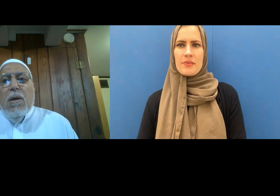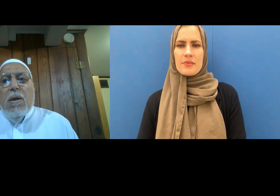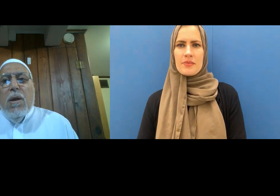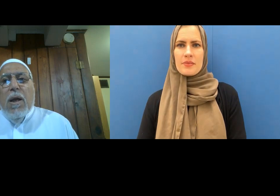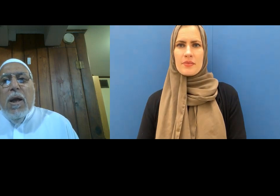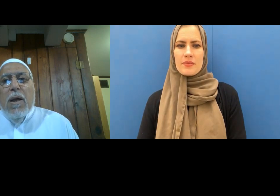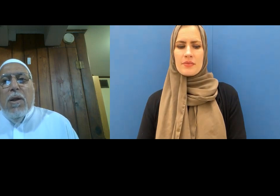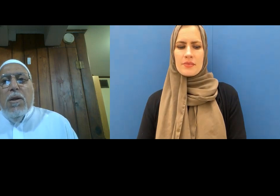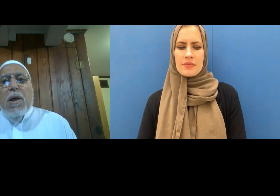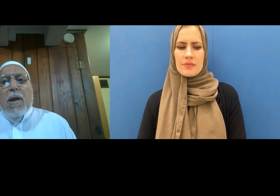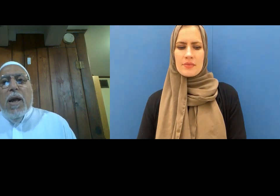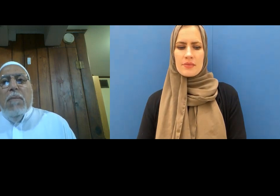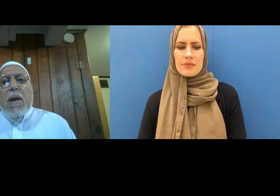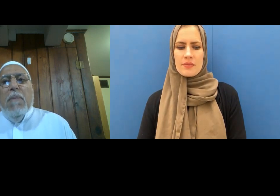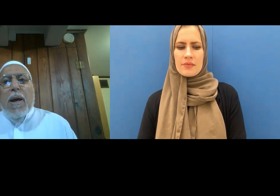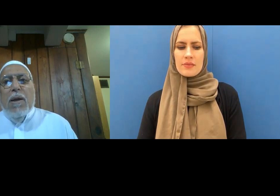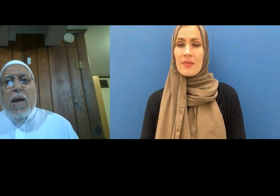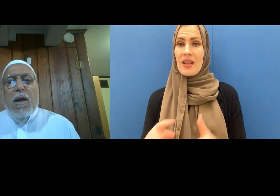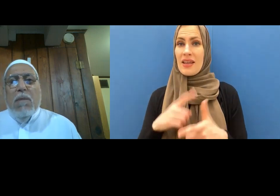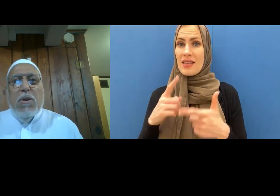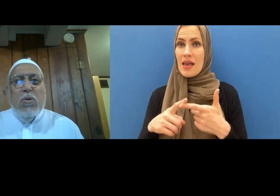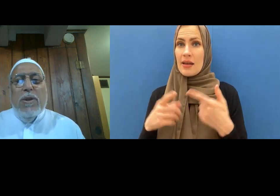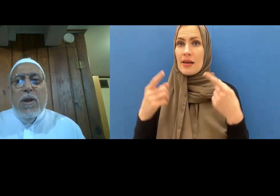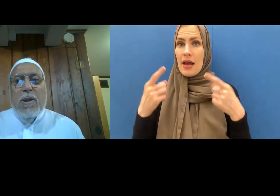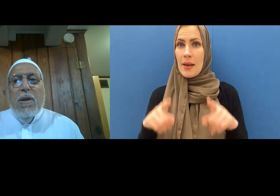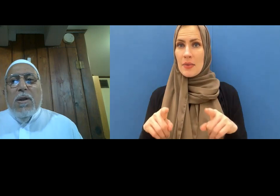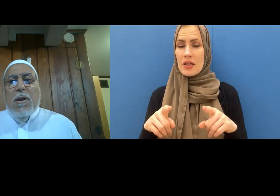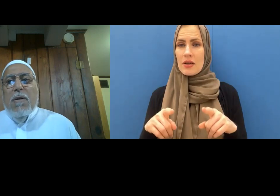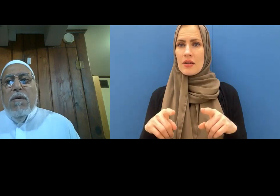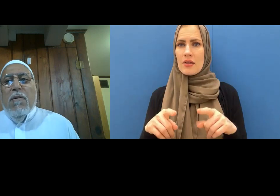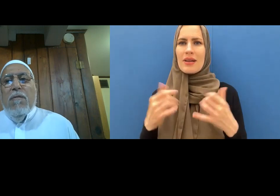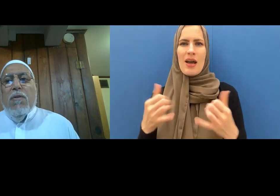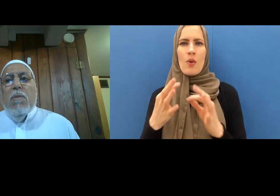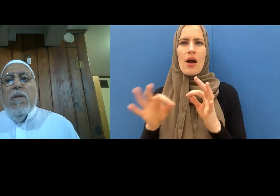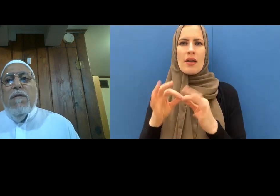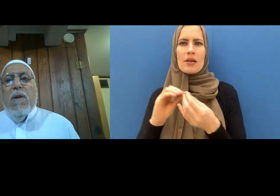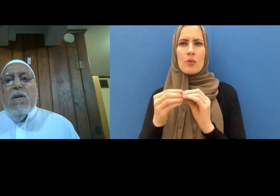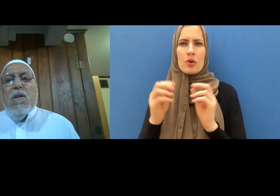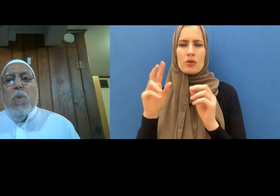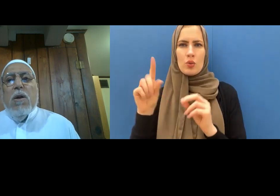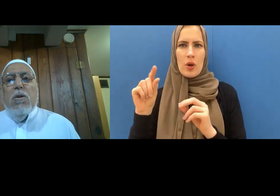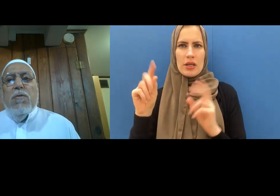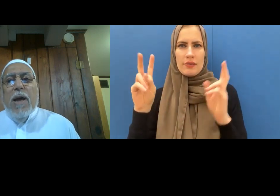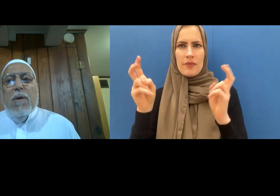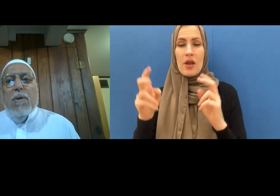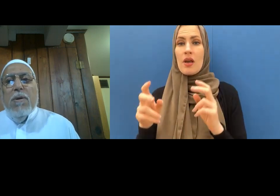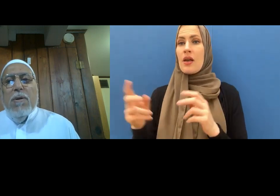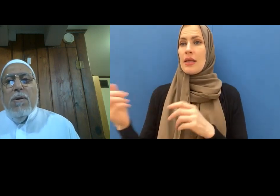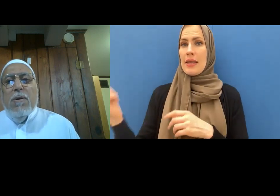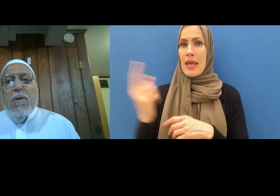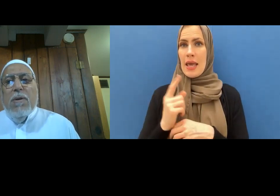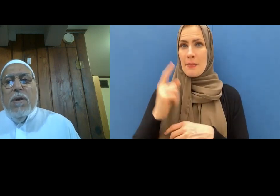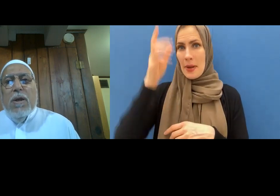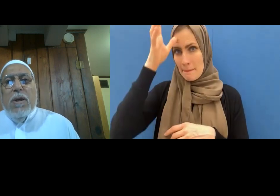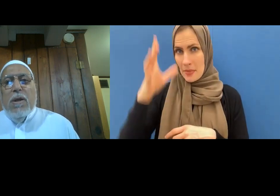Then there came a man, number 20, from the farthest part of town,